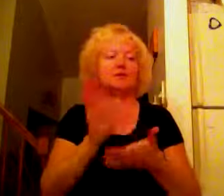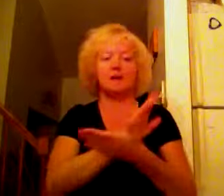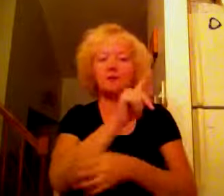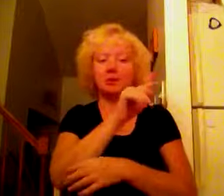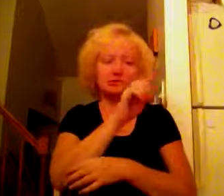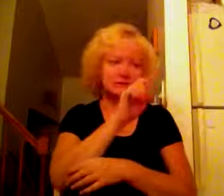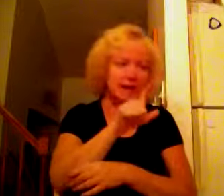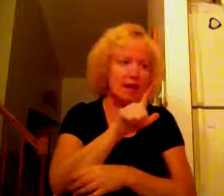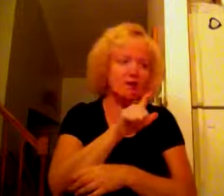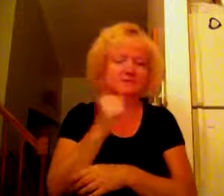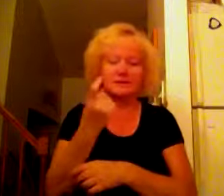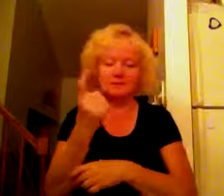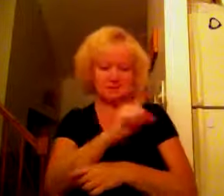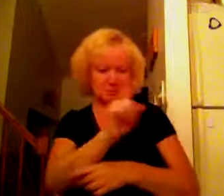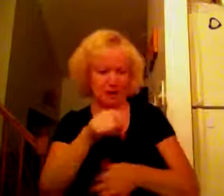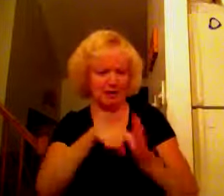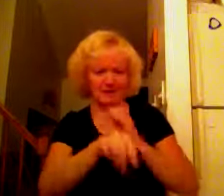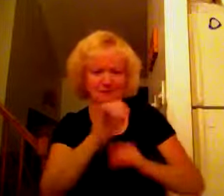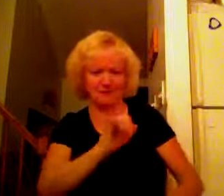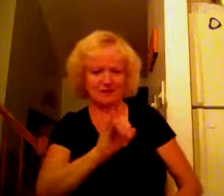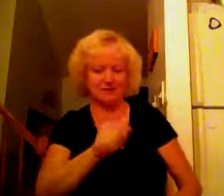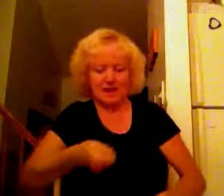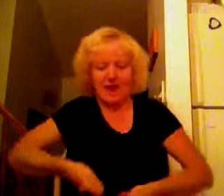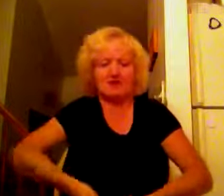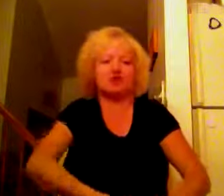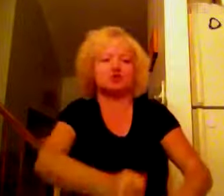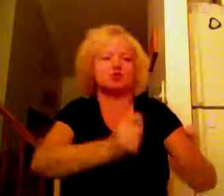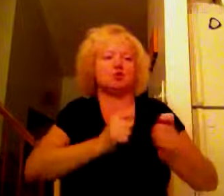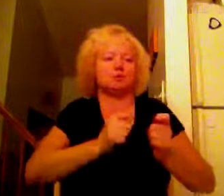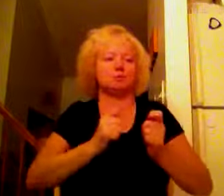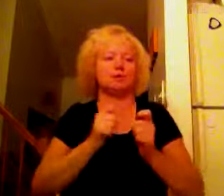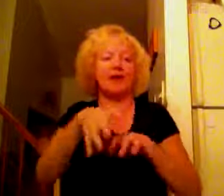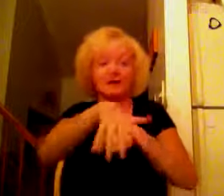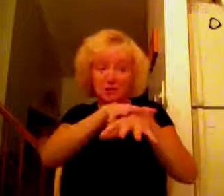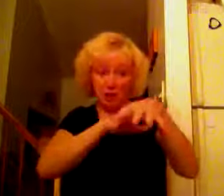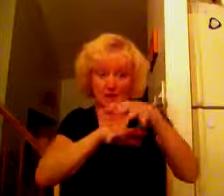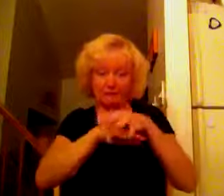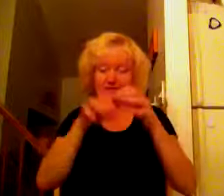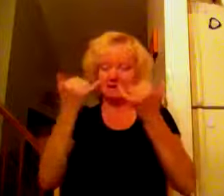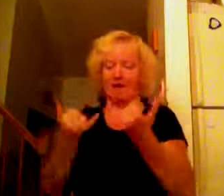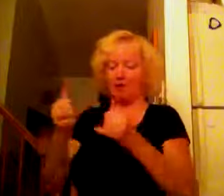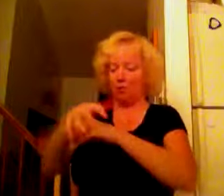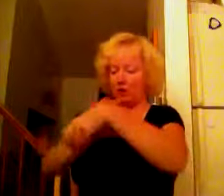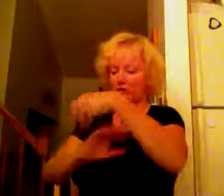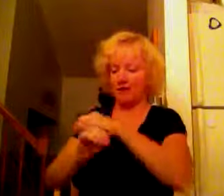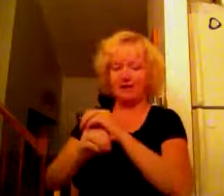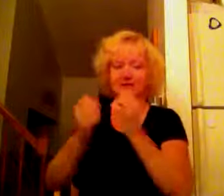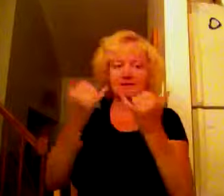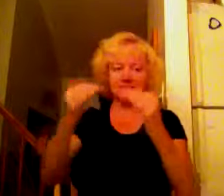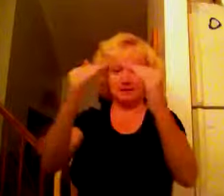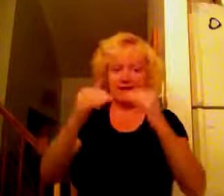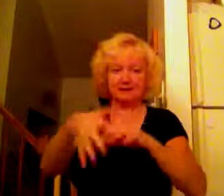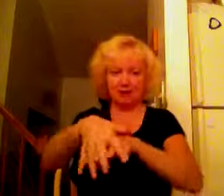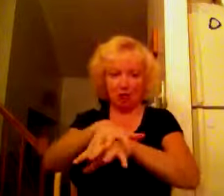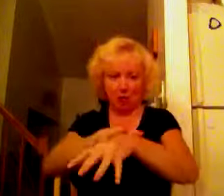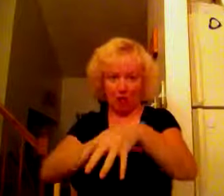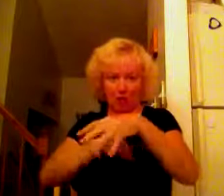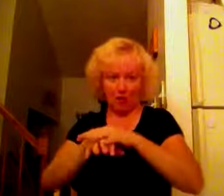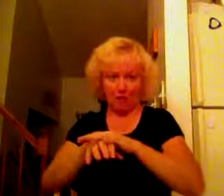absorbent material, and a scoop. Now wash your hands and put gloves on. Then apply absorbent to the vomit. Scoop the